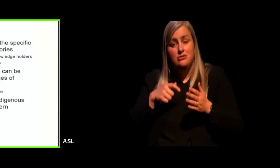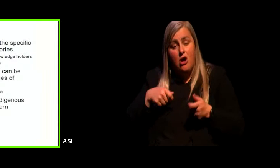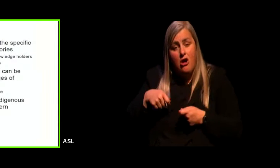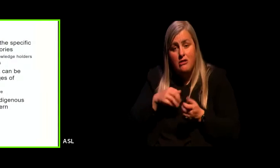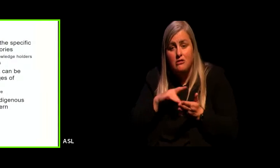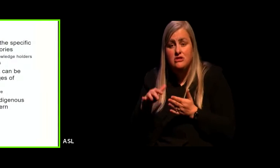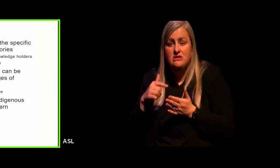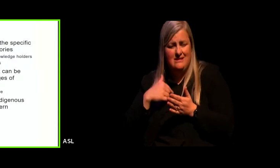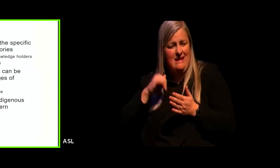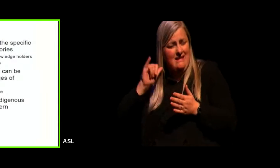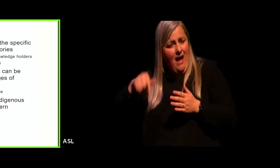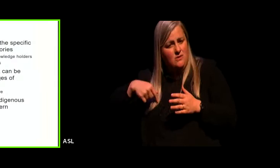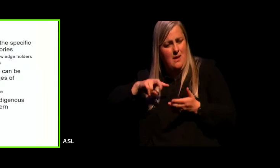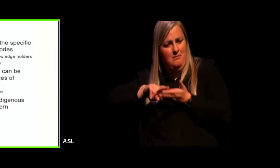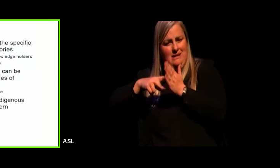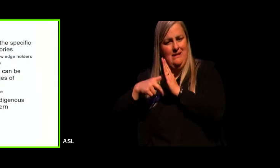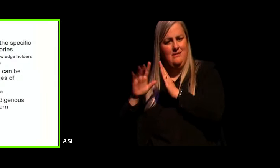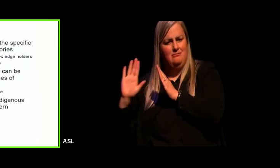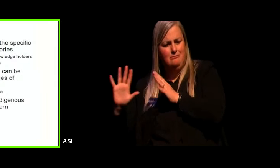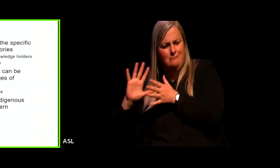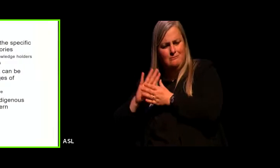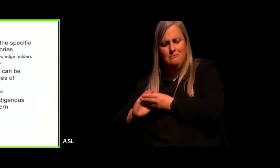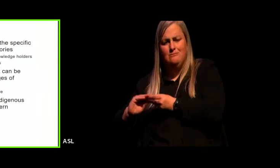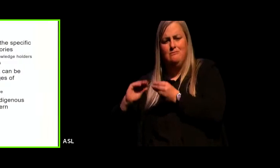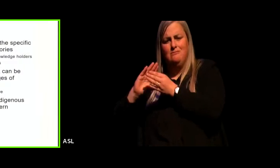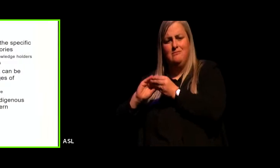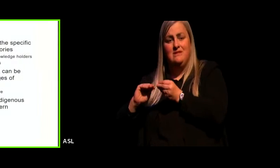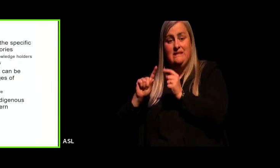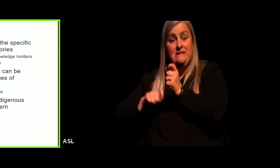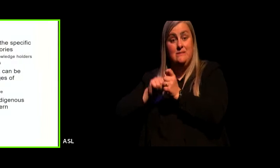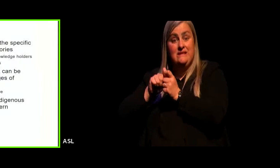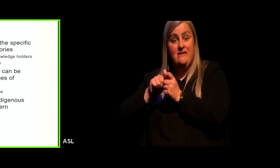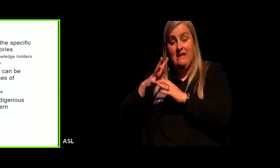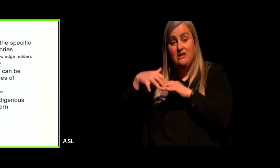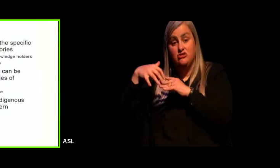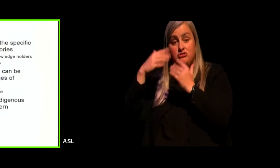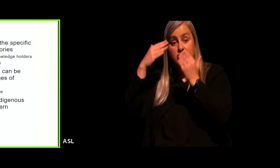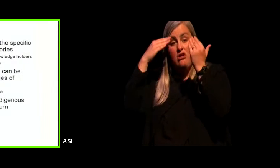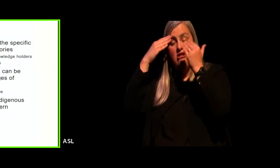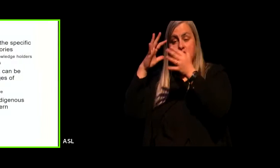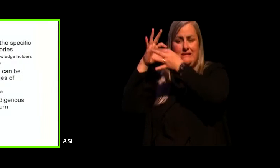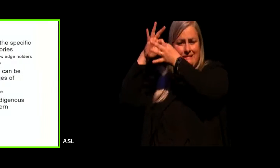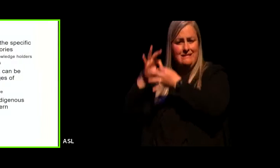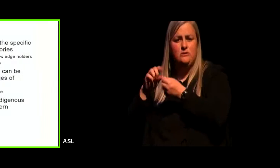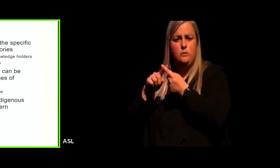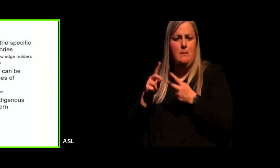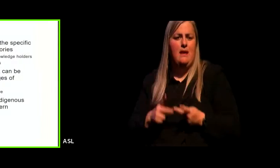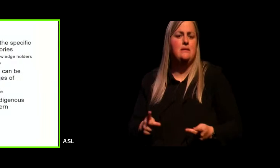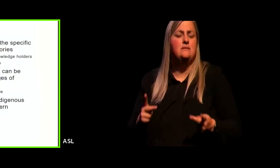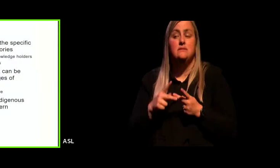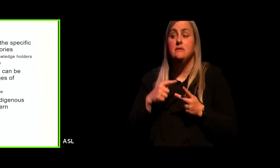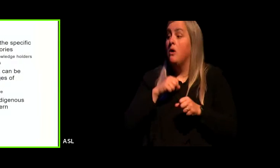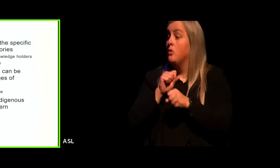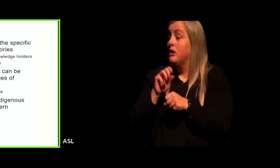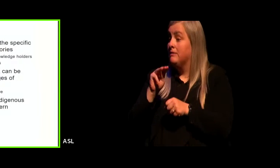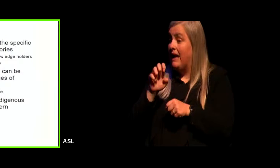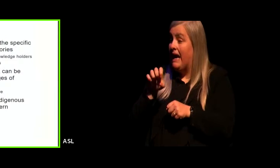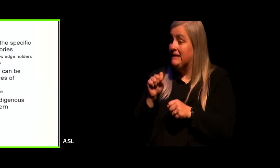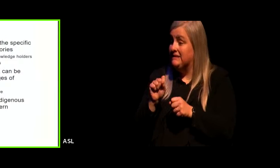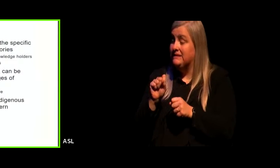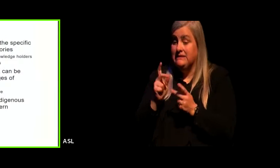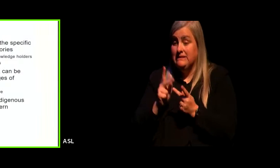really what I mean. It's about how specific Indigenous knowledges, which are tied to place. And so when I work on Métis sites, I